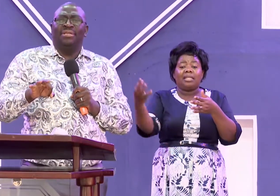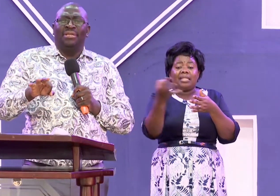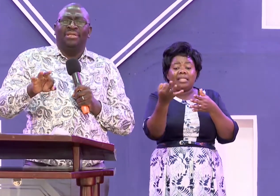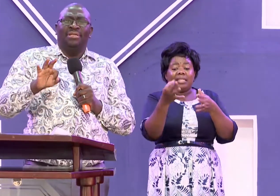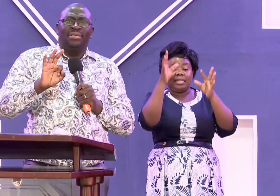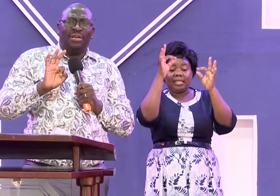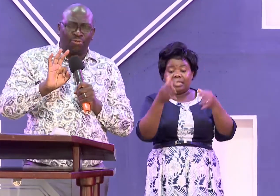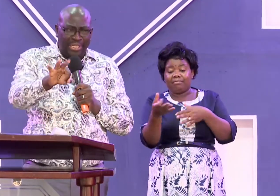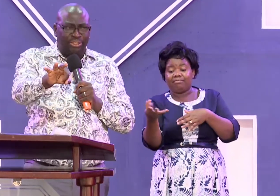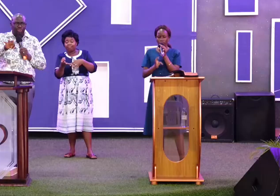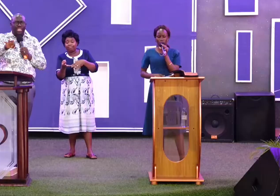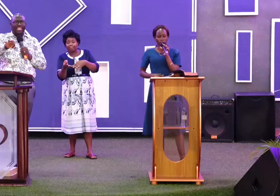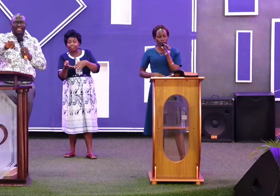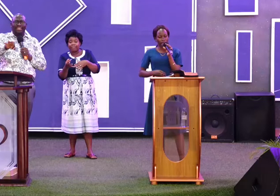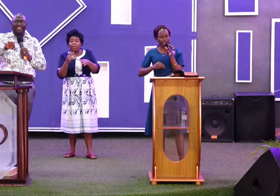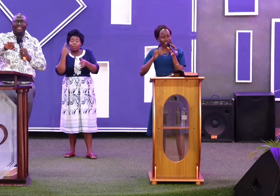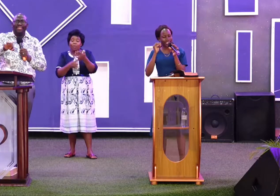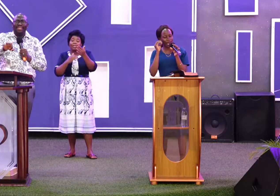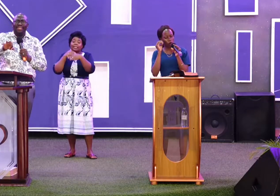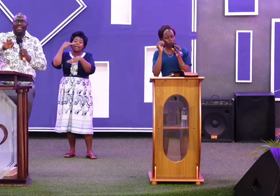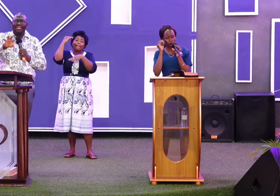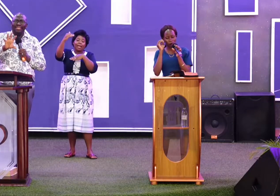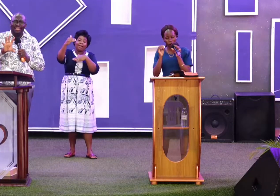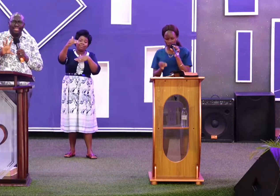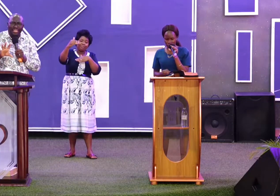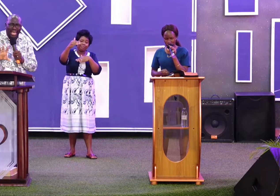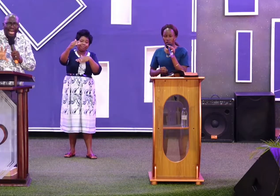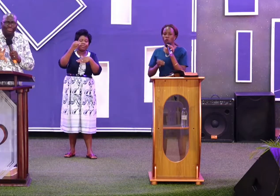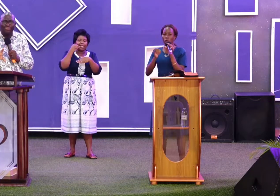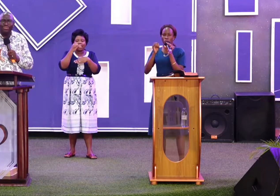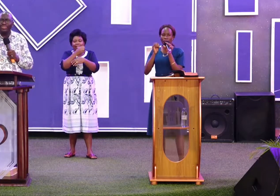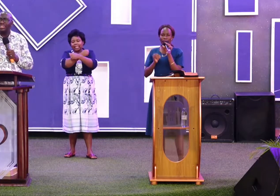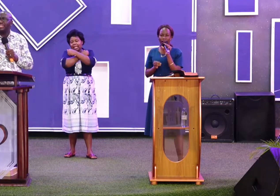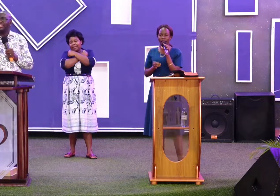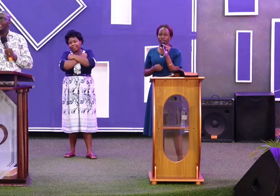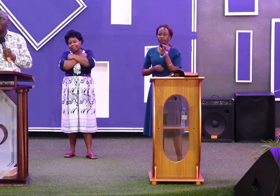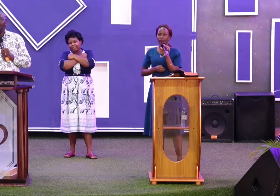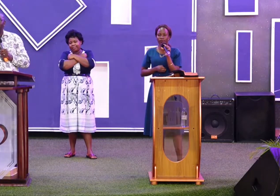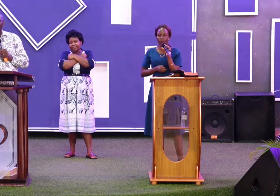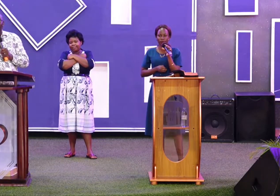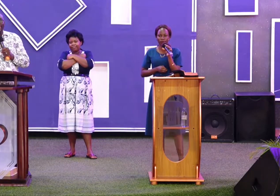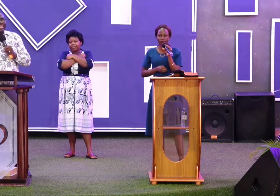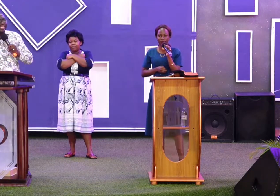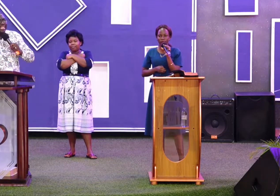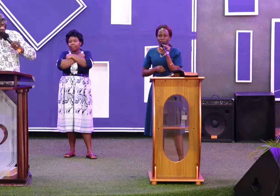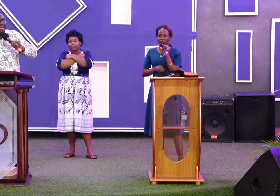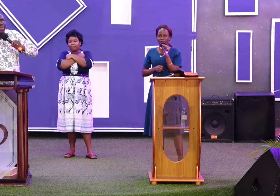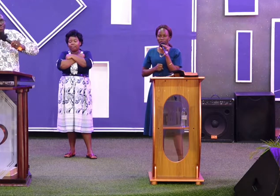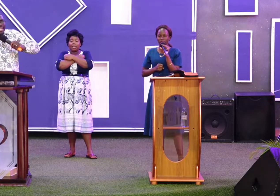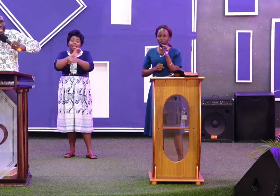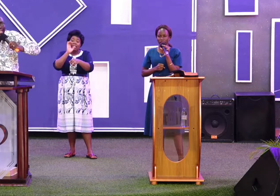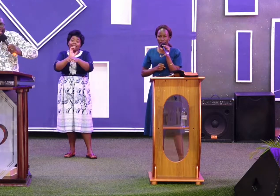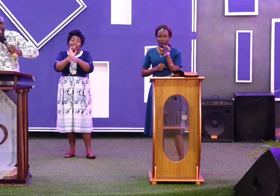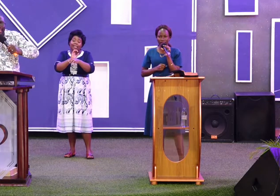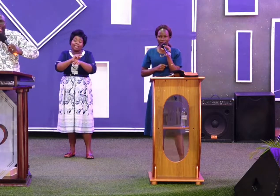kwebyo ebisatu, the greatest of these, ekisinga ku byo, is love, kwe kwagala. The church, we